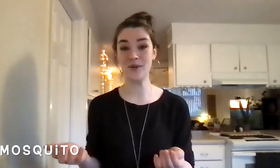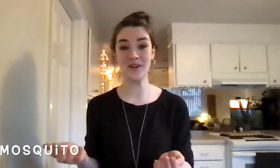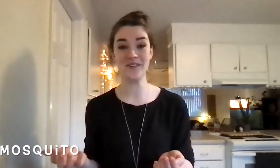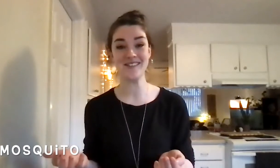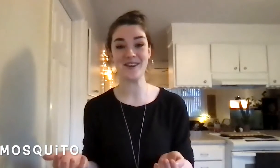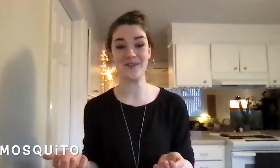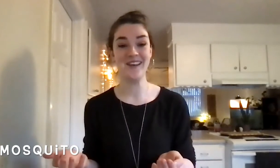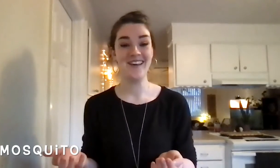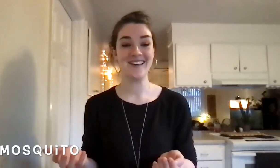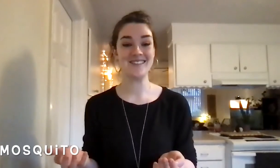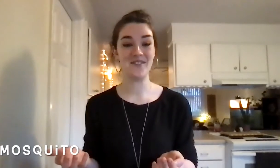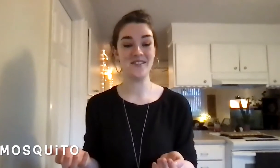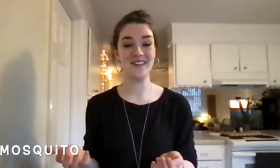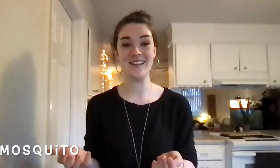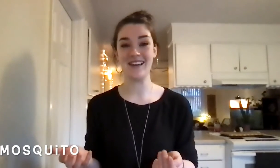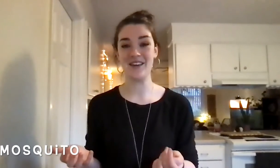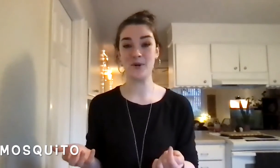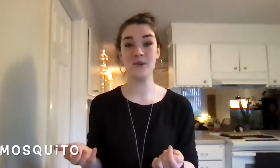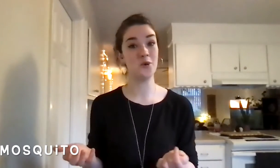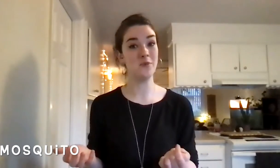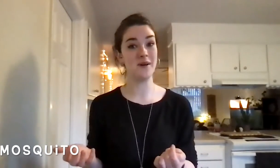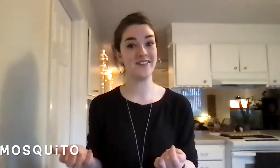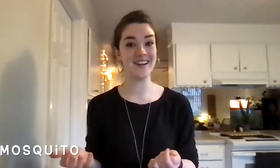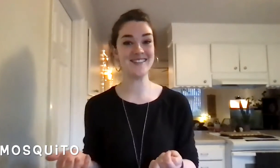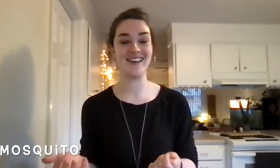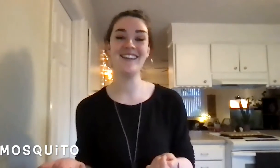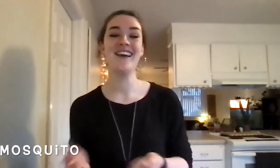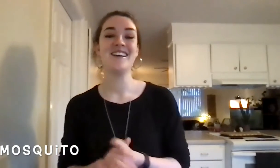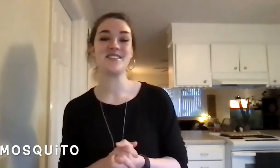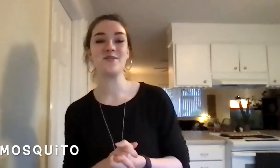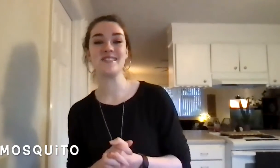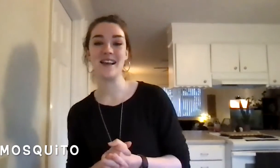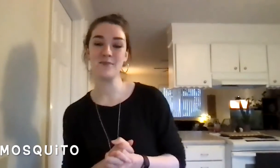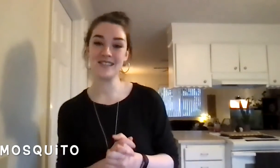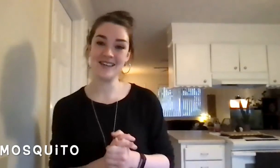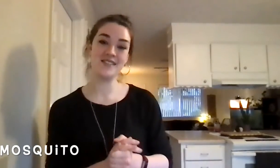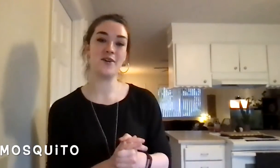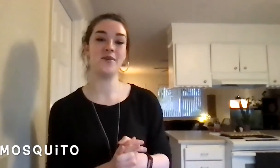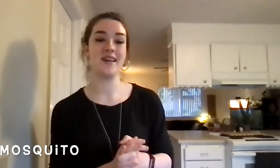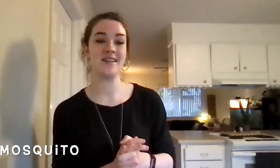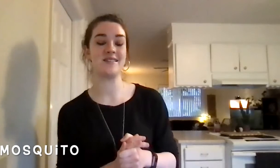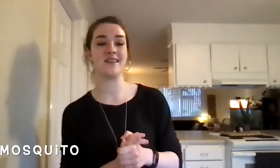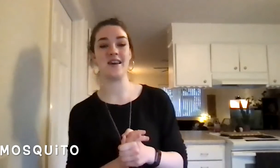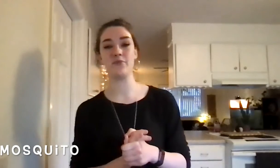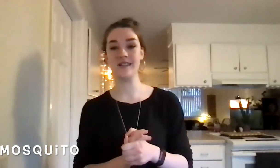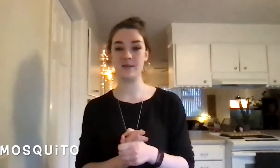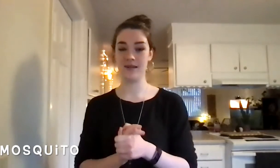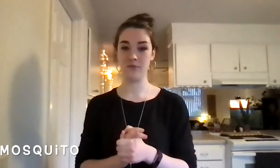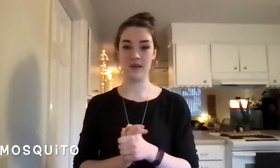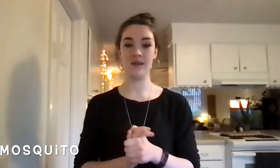over, so it's definitely becoming warmer weather, I can tell. So to sign mosquito, it's pretty similar to B. So